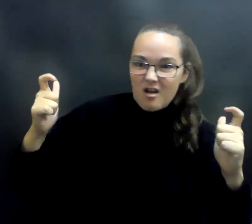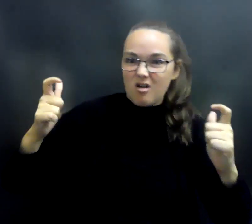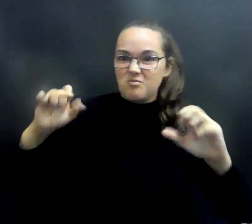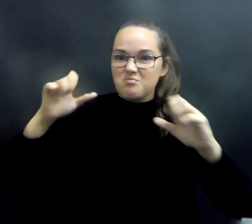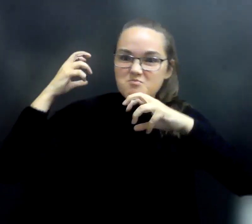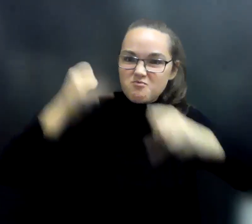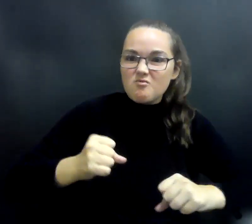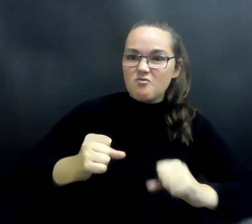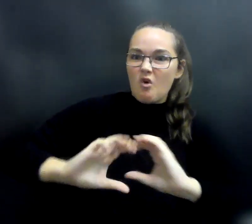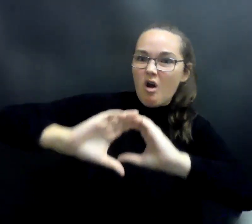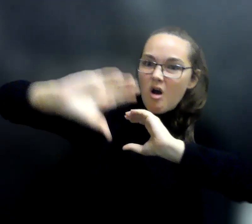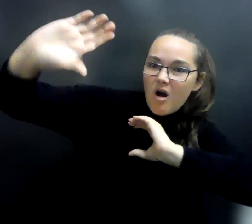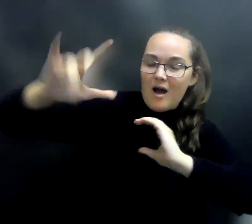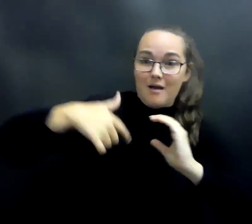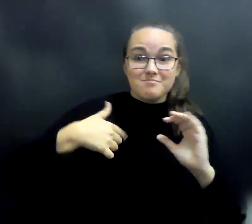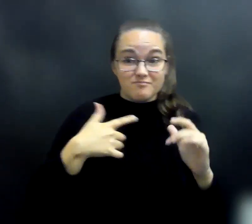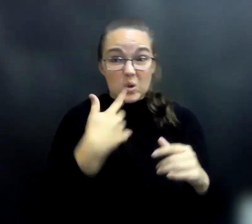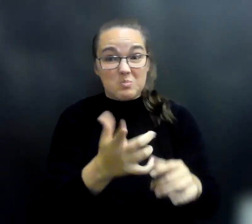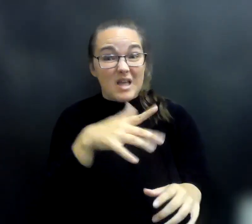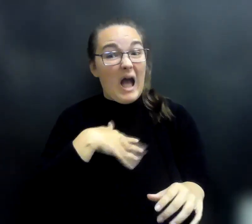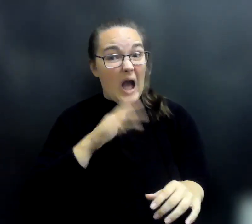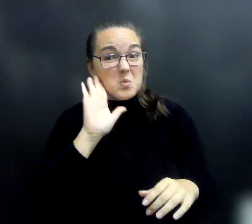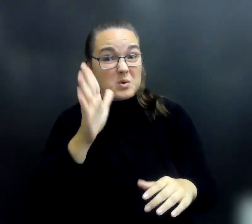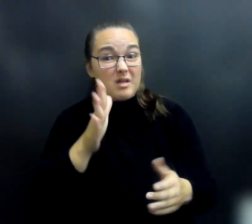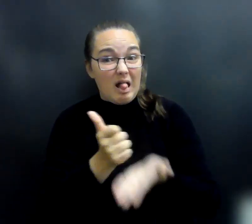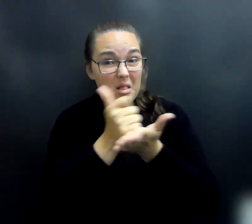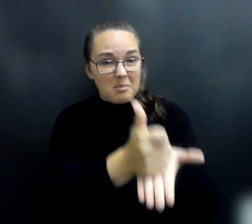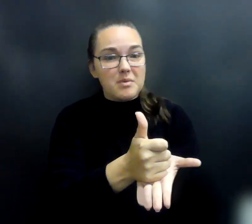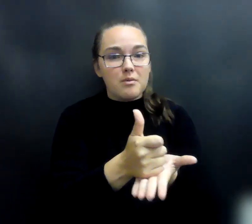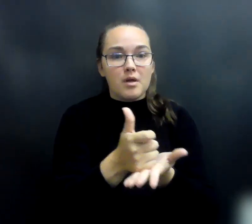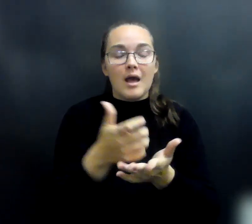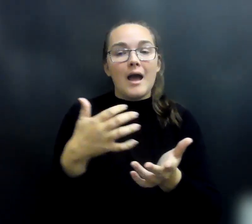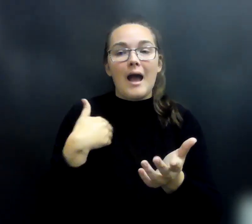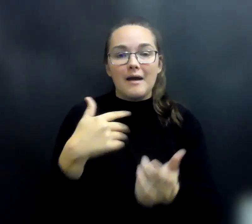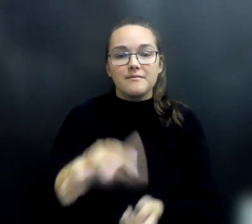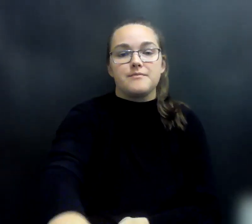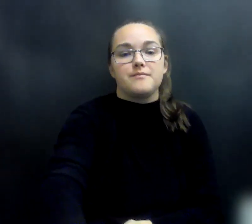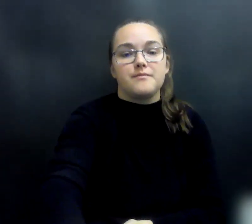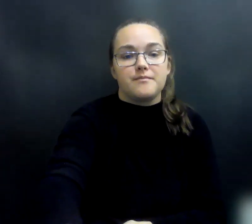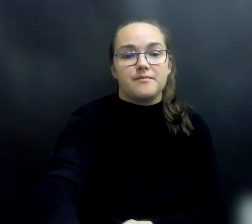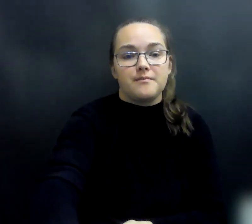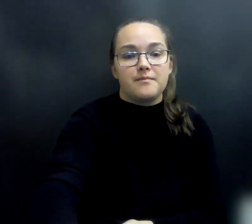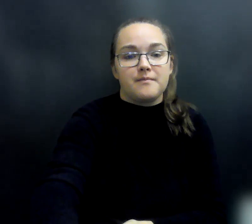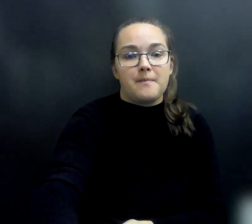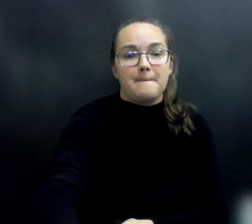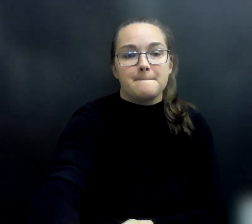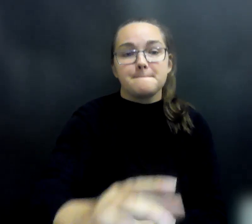agreed to help him. Telescopes use mirrors and lenses to catch light and magnify faraway things.